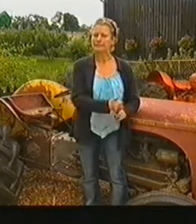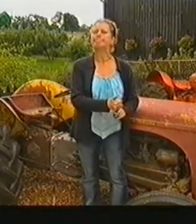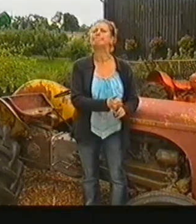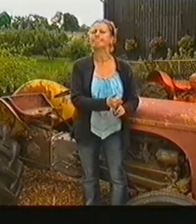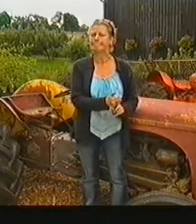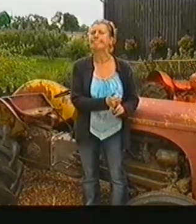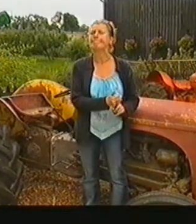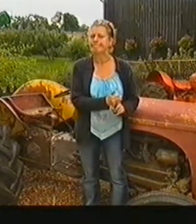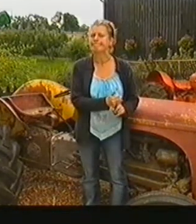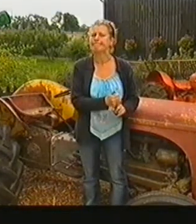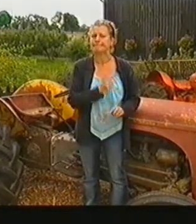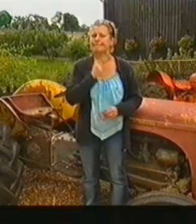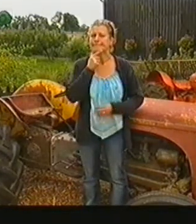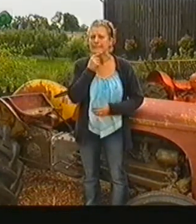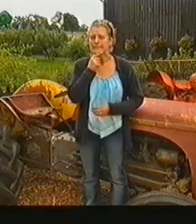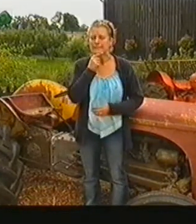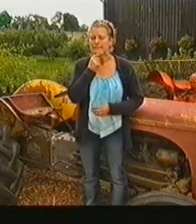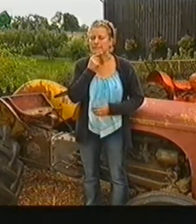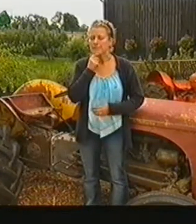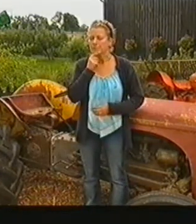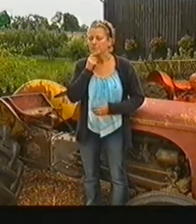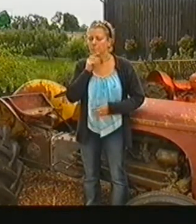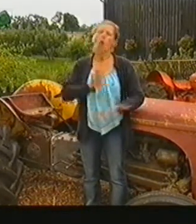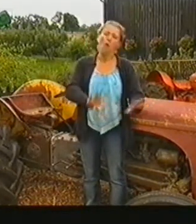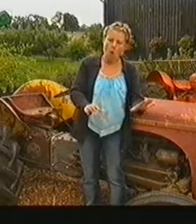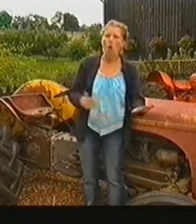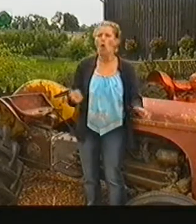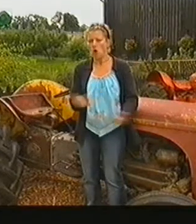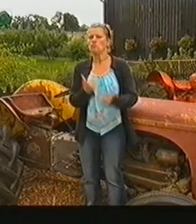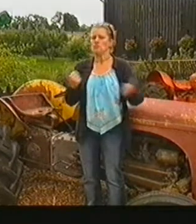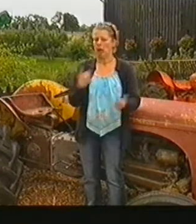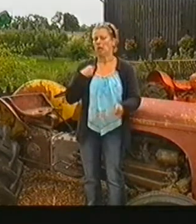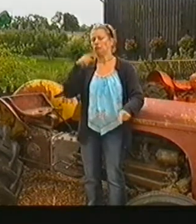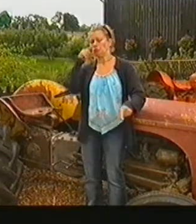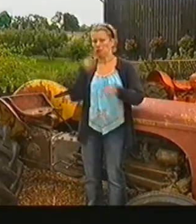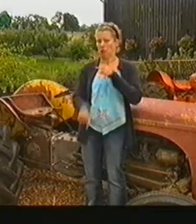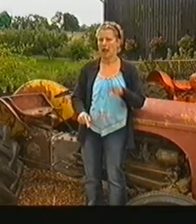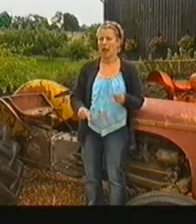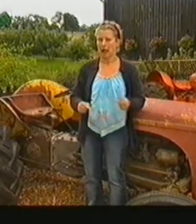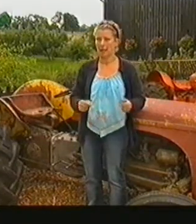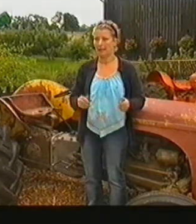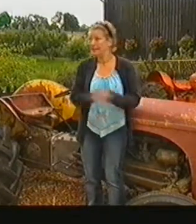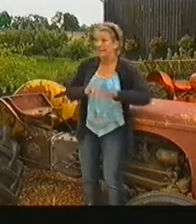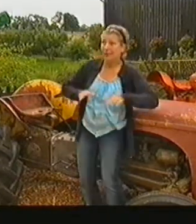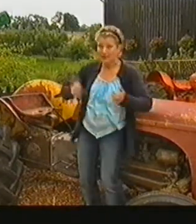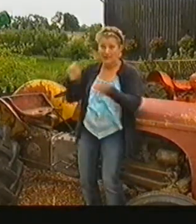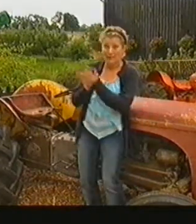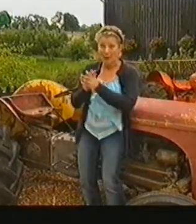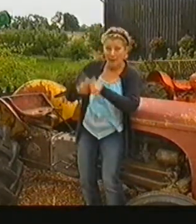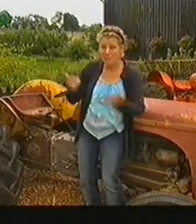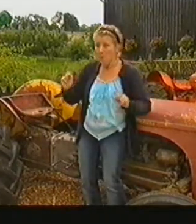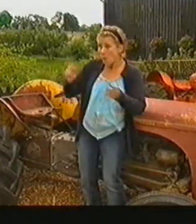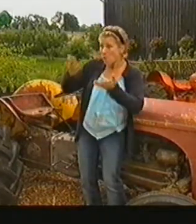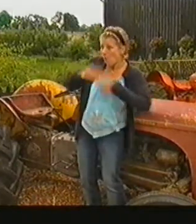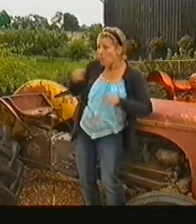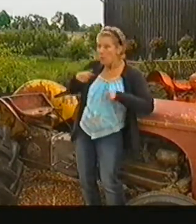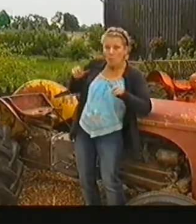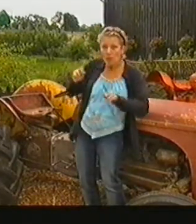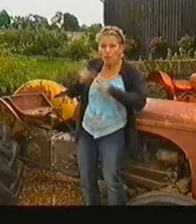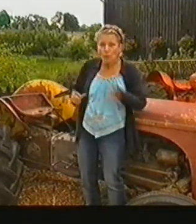down." "I suppose we could give it a try," he said. "Let's go, Dad. Tell us